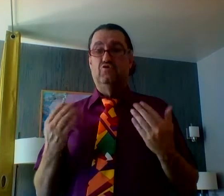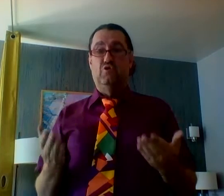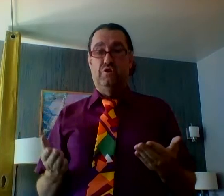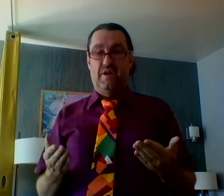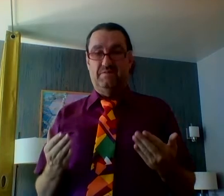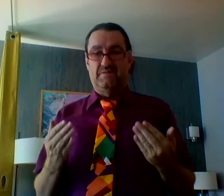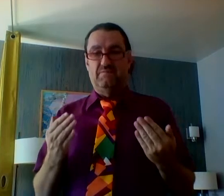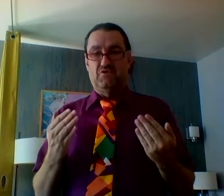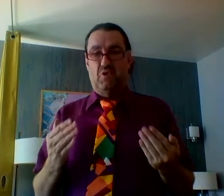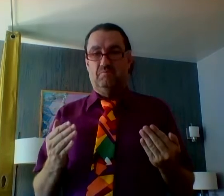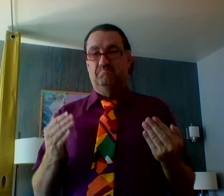Zon not so